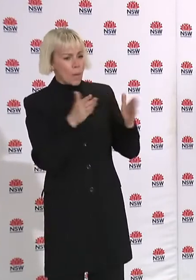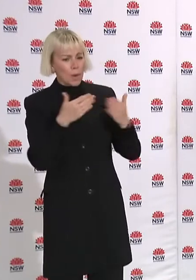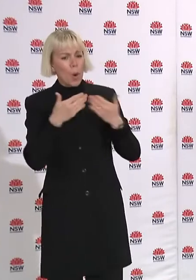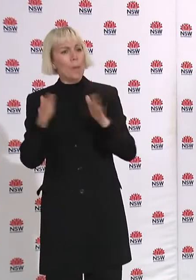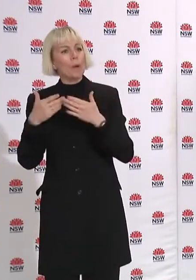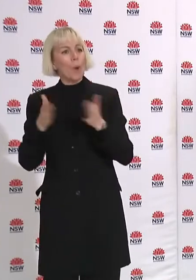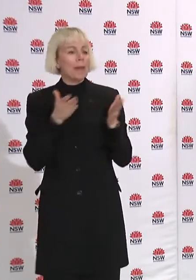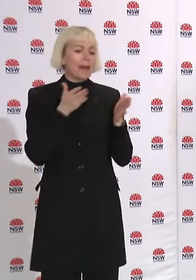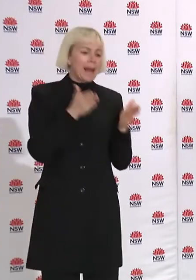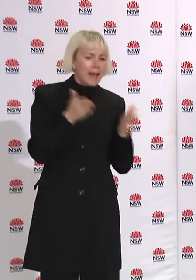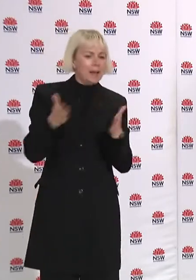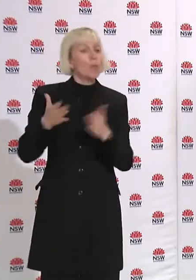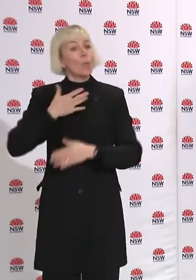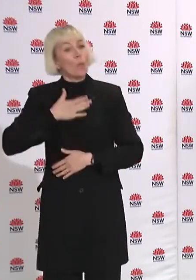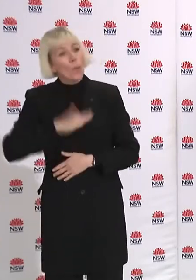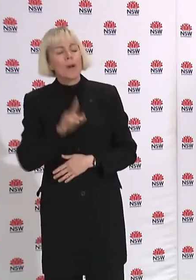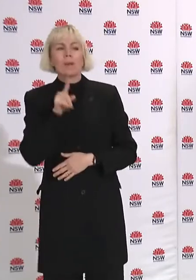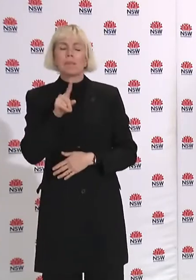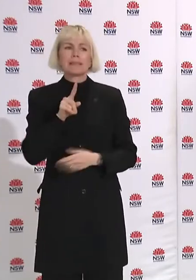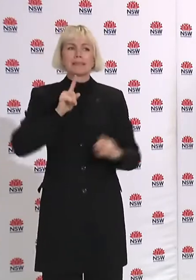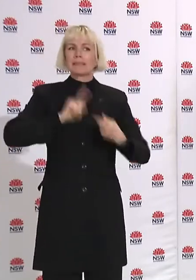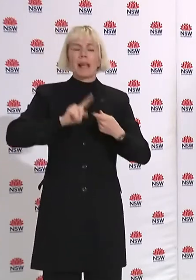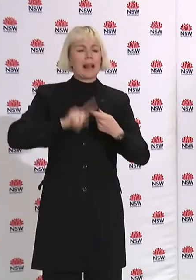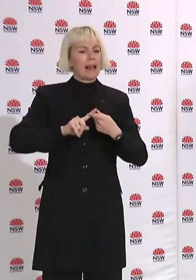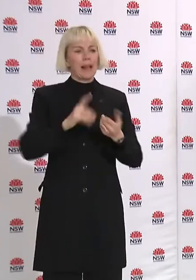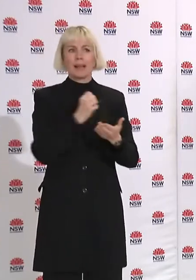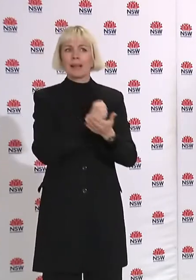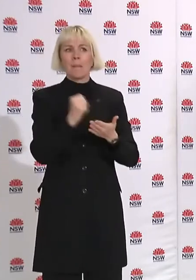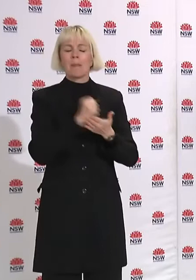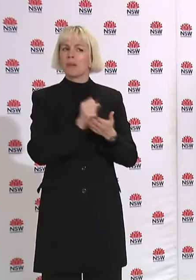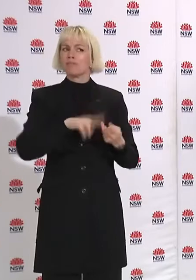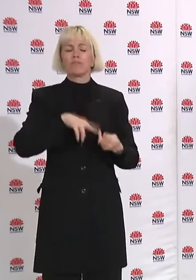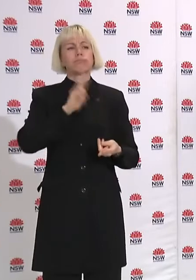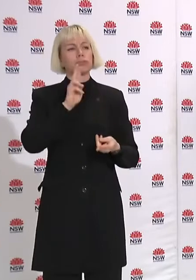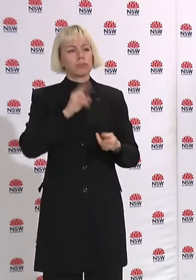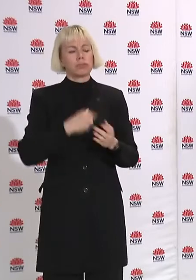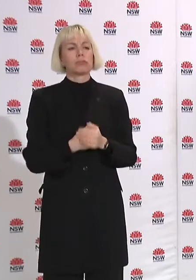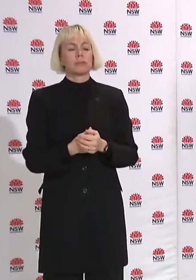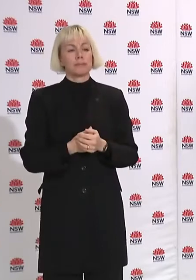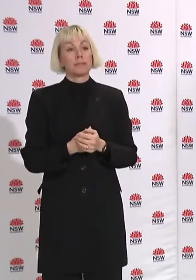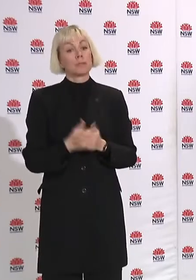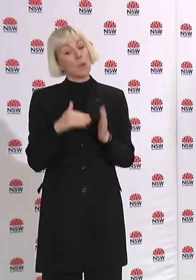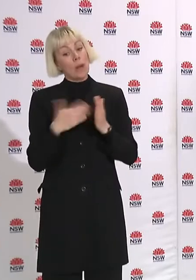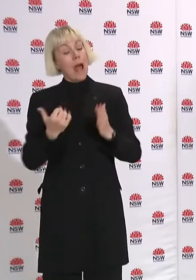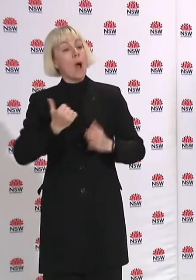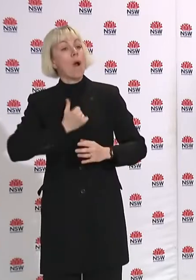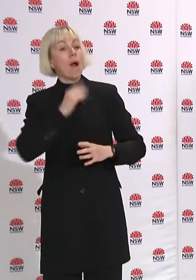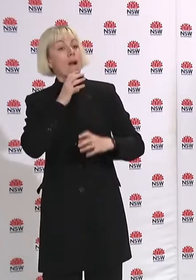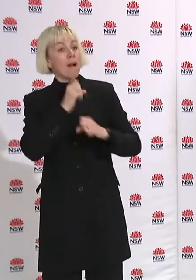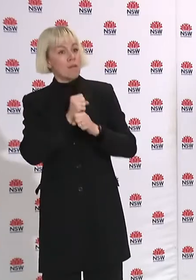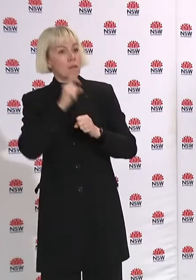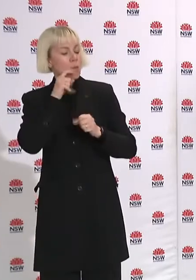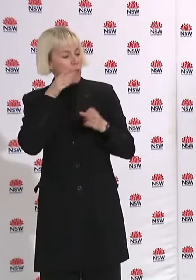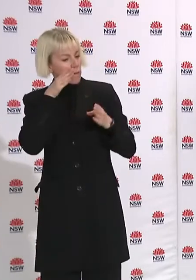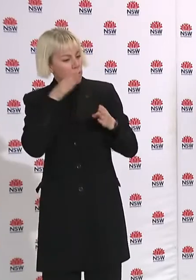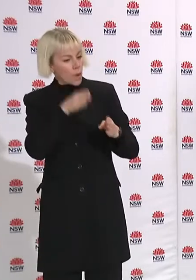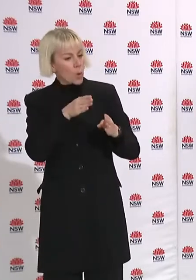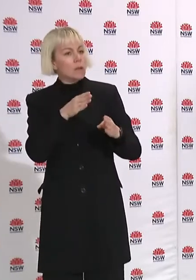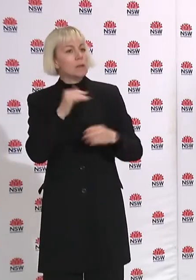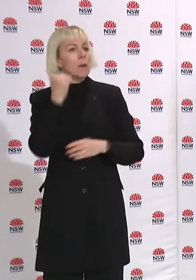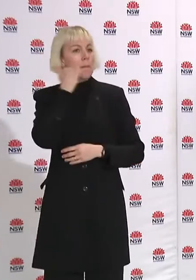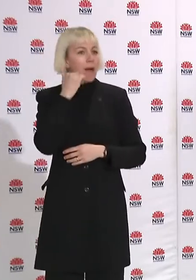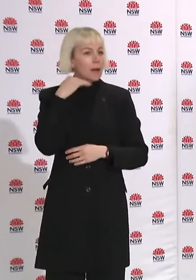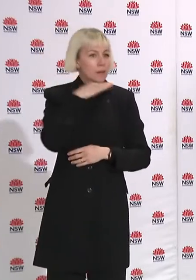Government will be refocusing our efforts to a much more targeted strategy around those local government areas that are most impacted, because we want to contain the